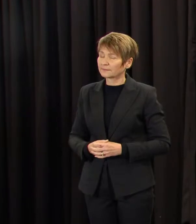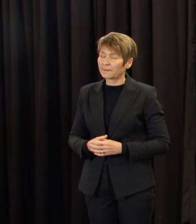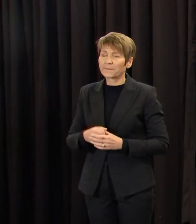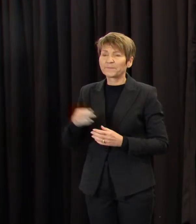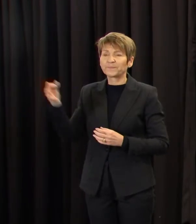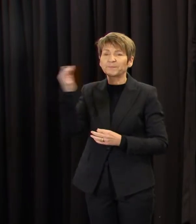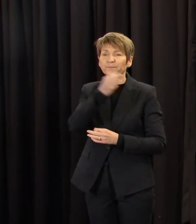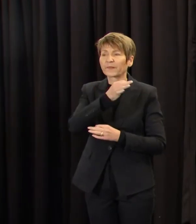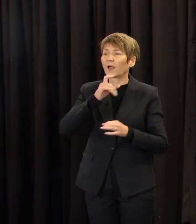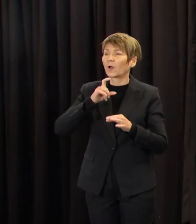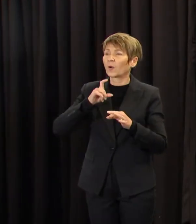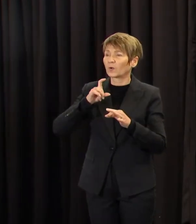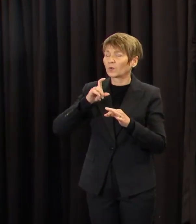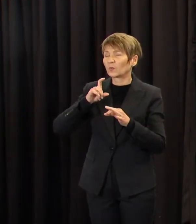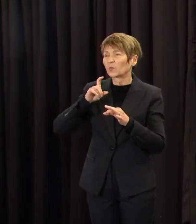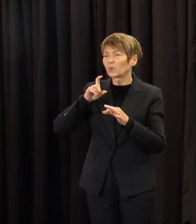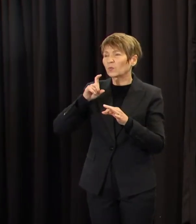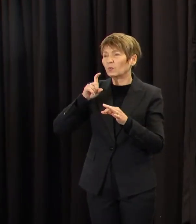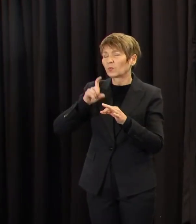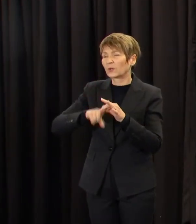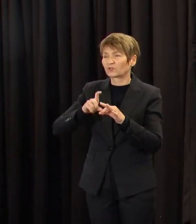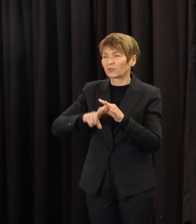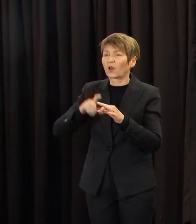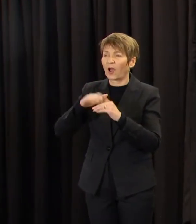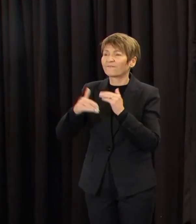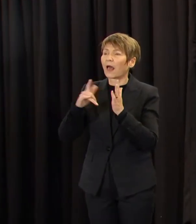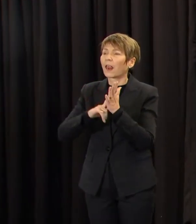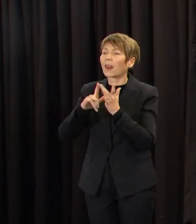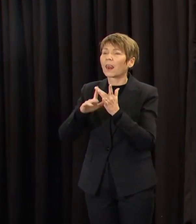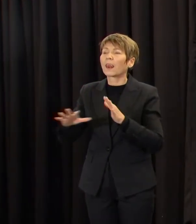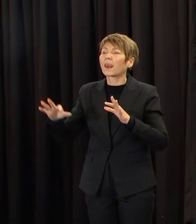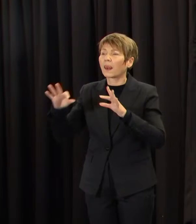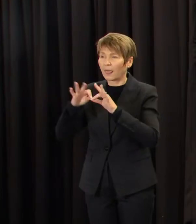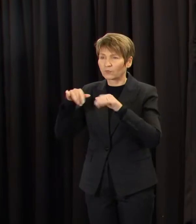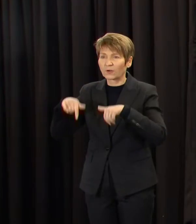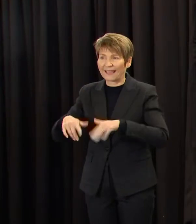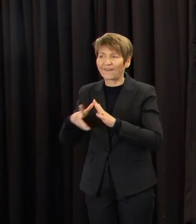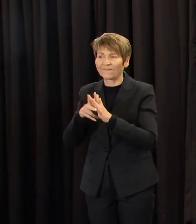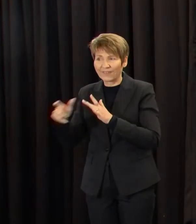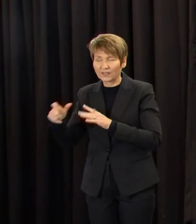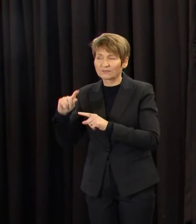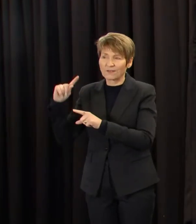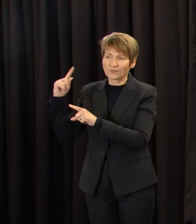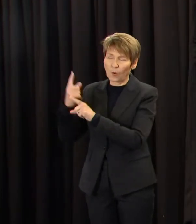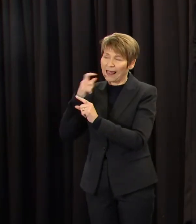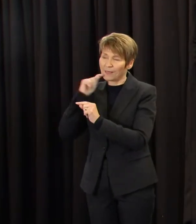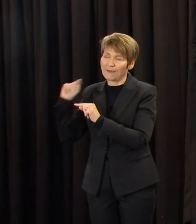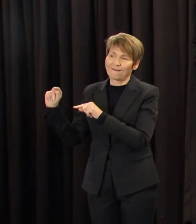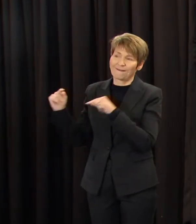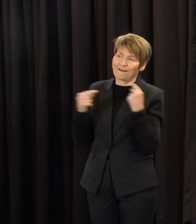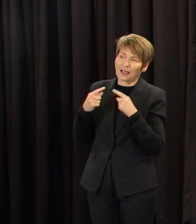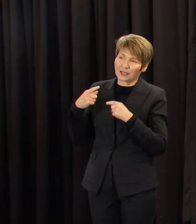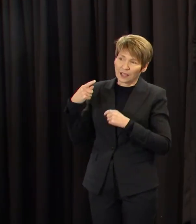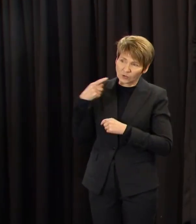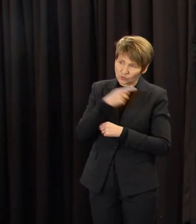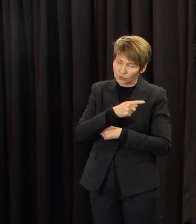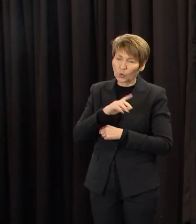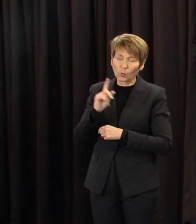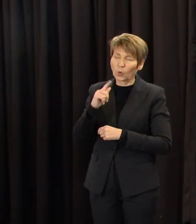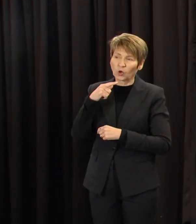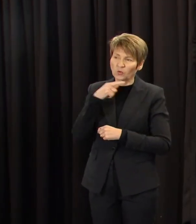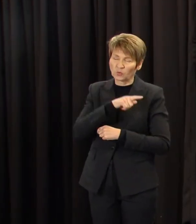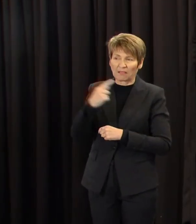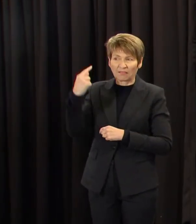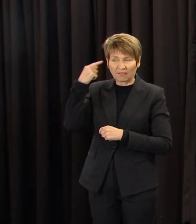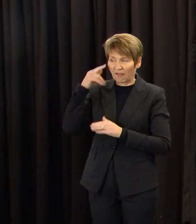The opposition are not relevant to the work that I do, and what I would say to you is that the Chief Health Officer and all the team who work